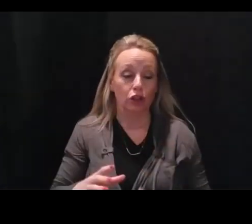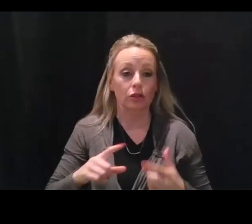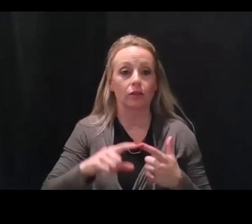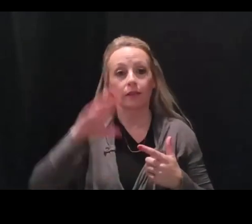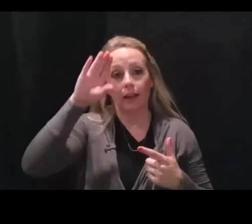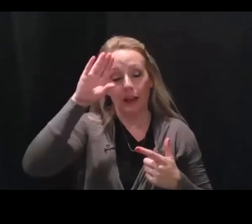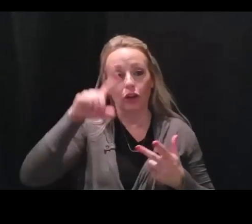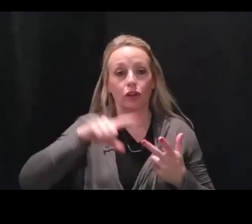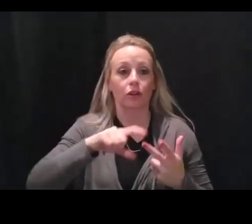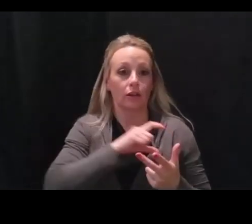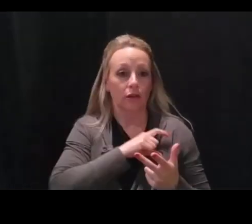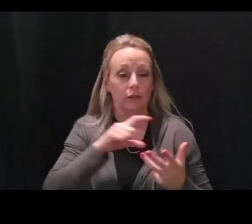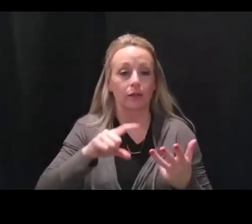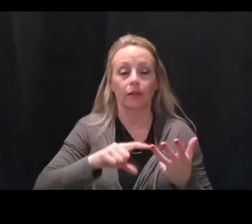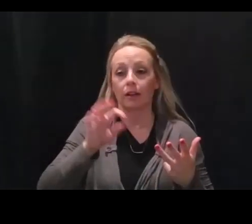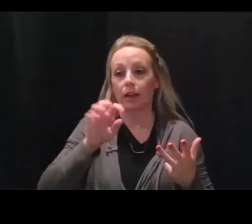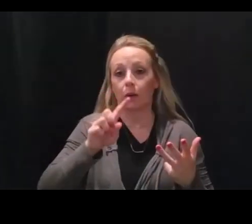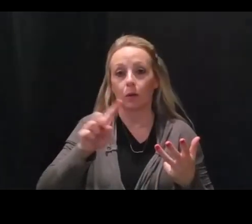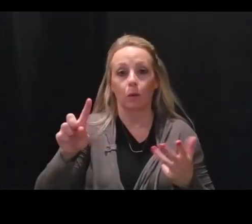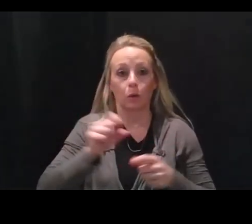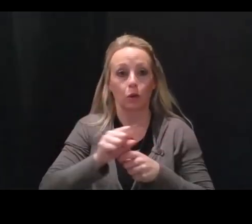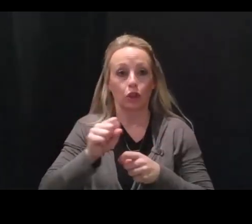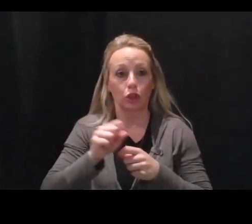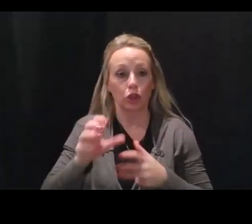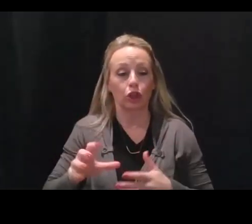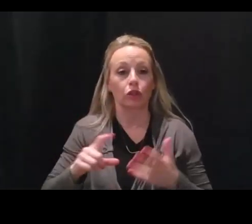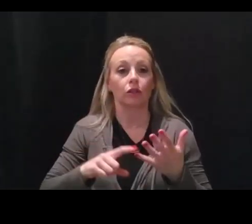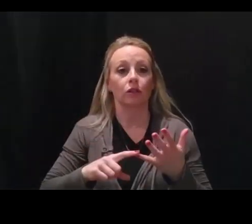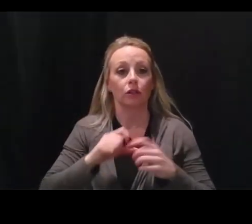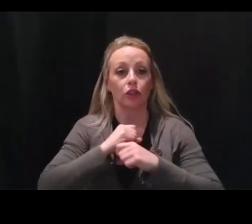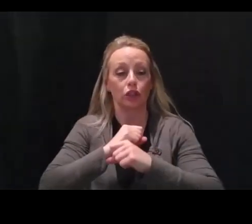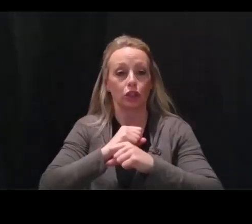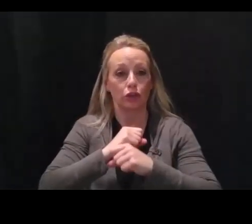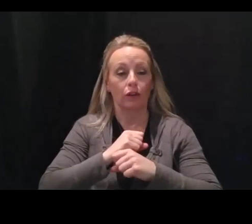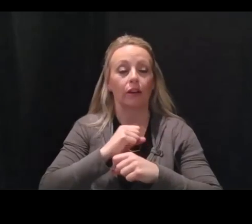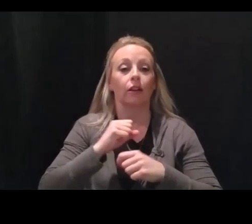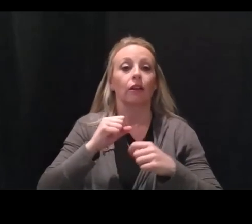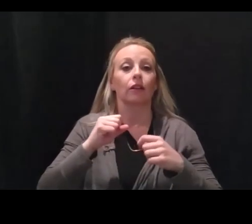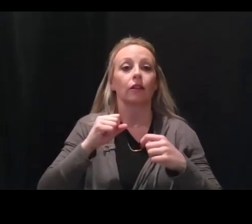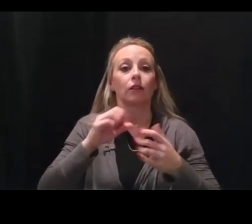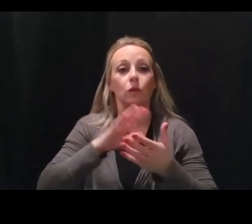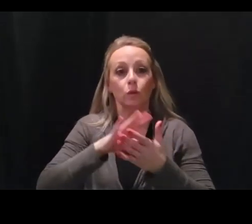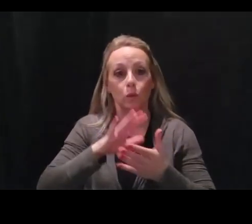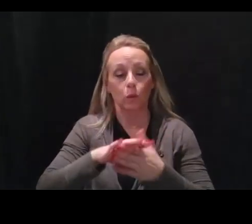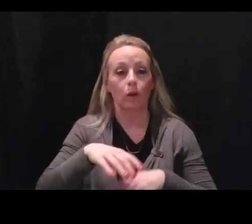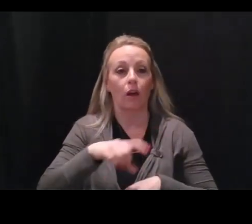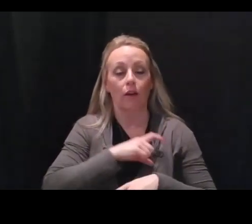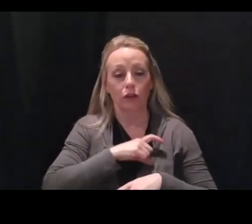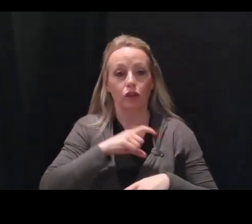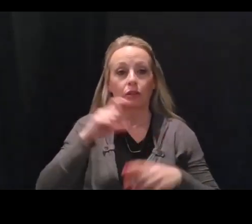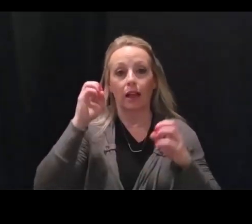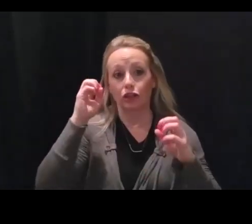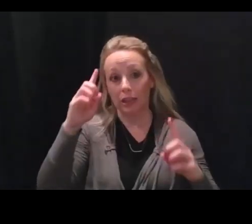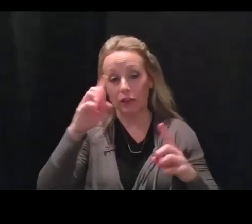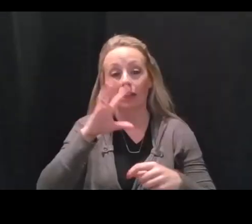enforcement, 911 workers, security personnel, and school officers. Education,